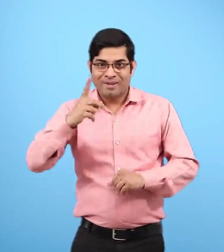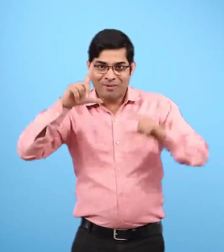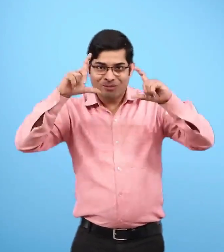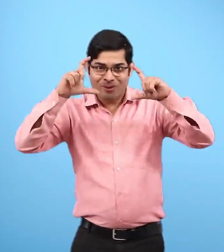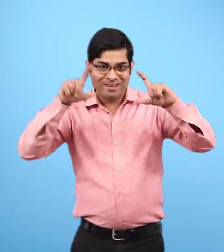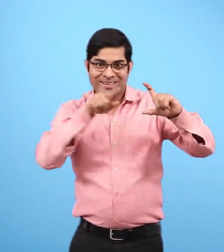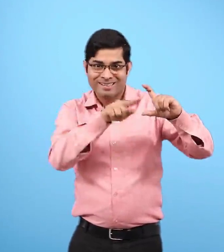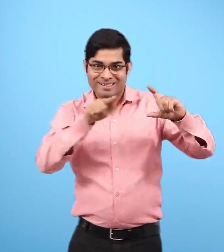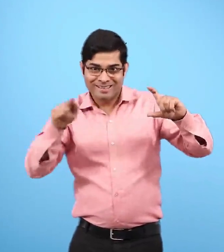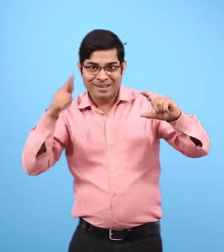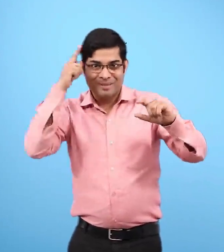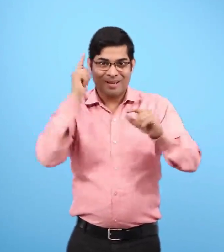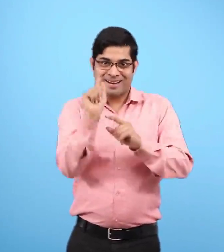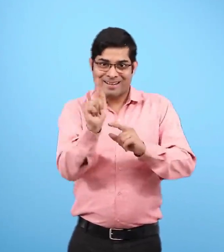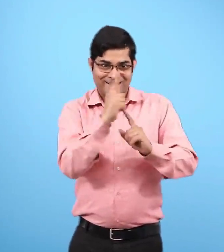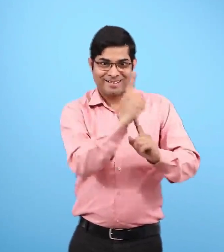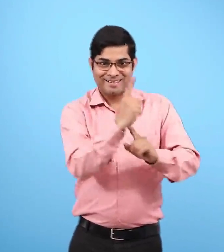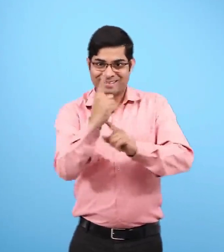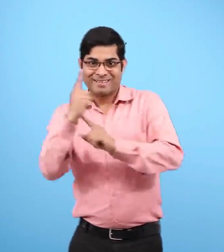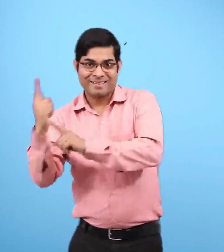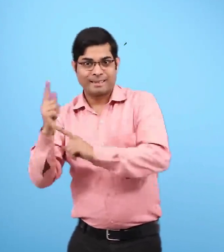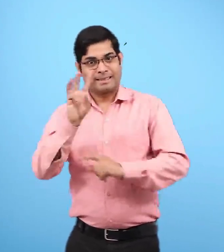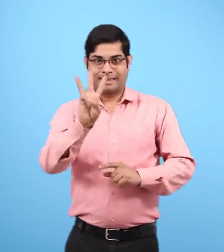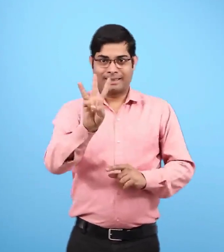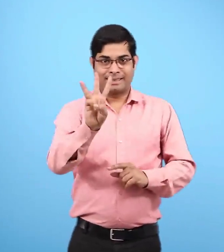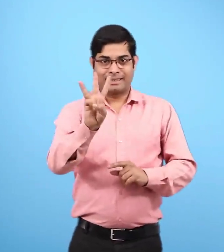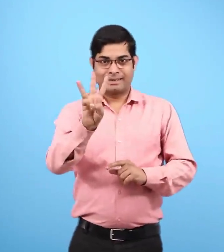Part 3 picture shows 3 pencils.